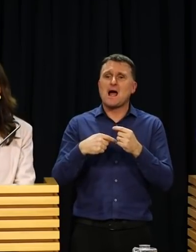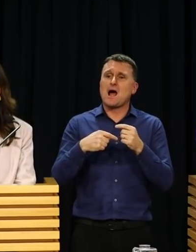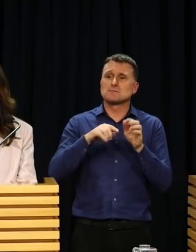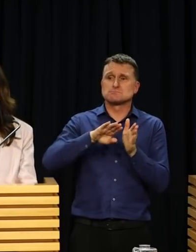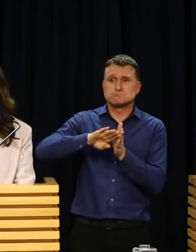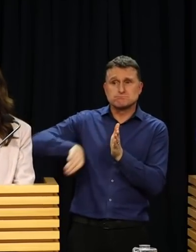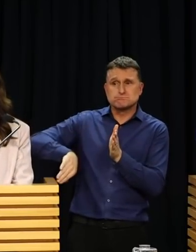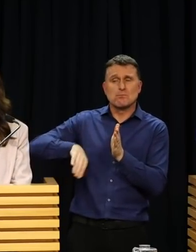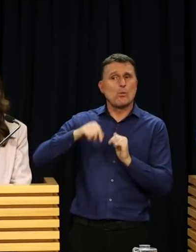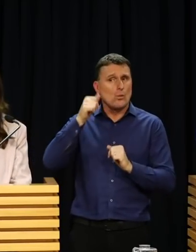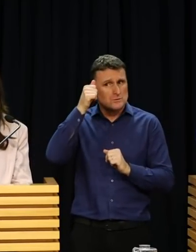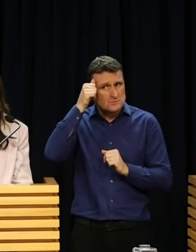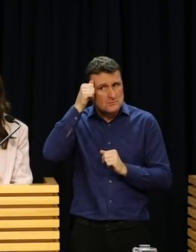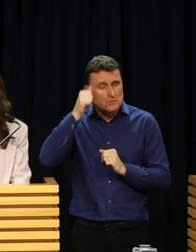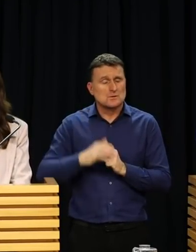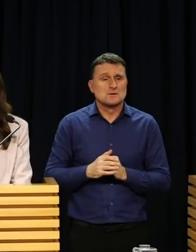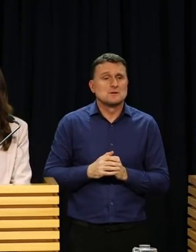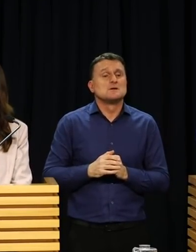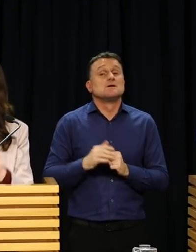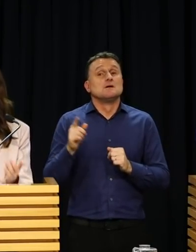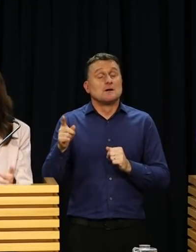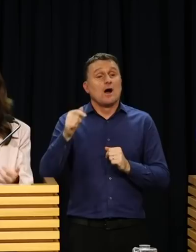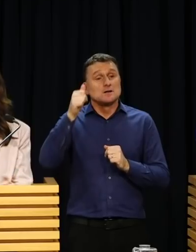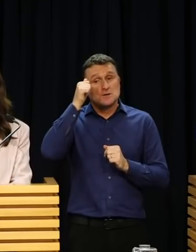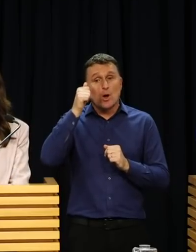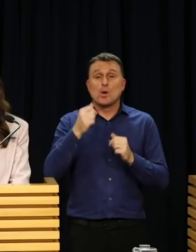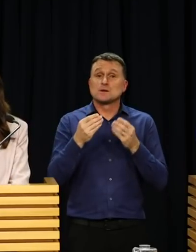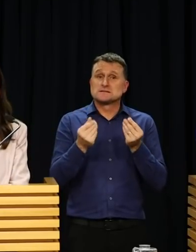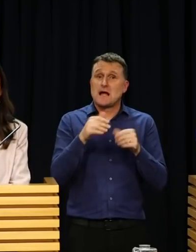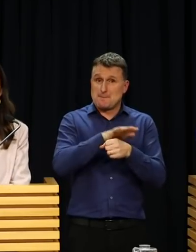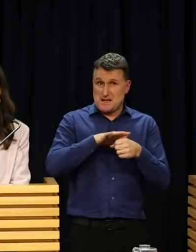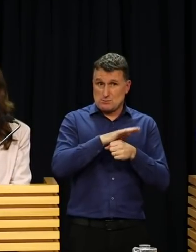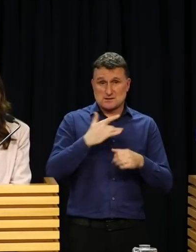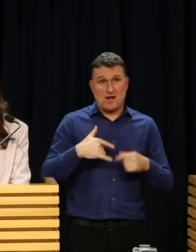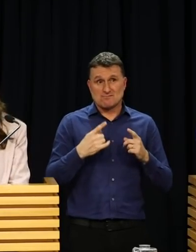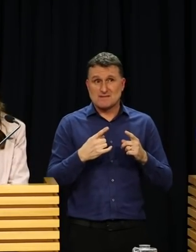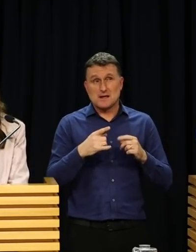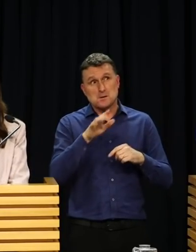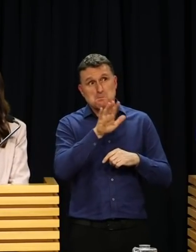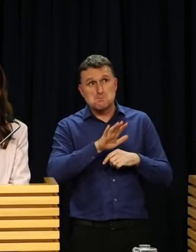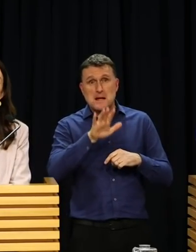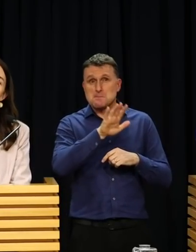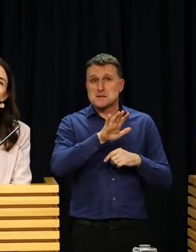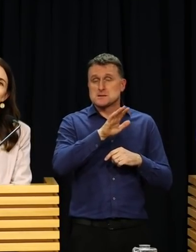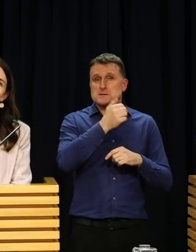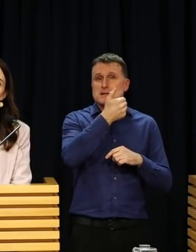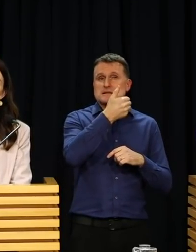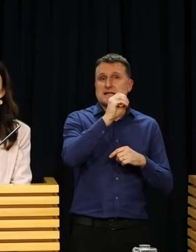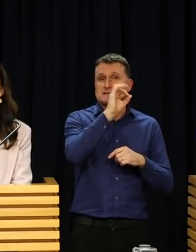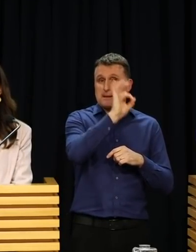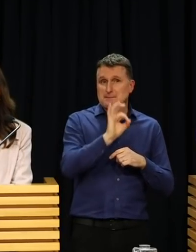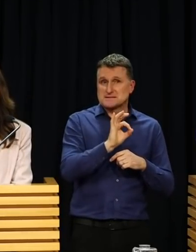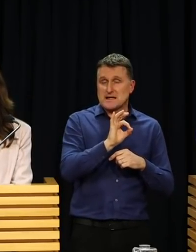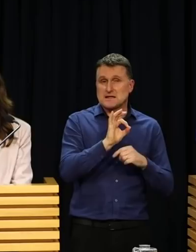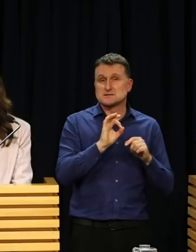actually in many areas it hasn't been the issue. It has in some parts of the country. I think something like 60% of